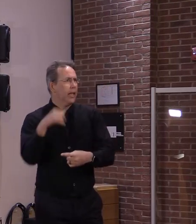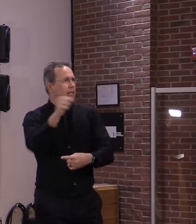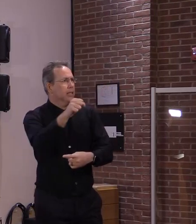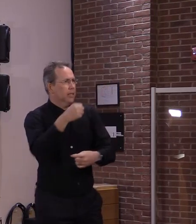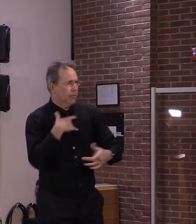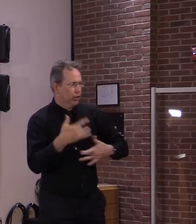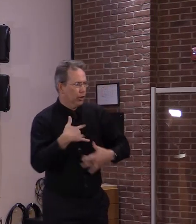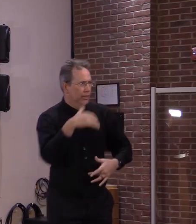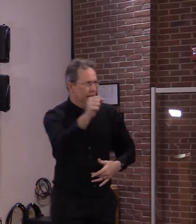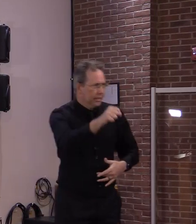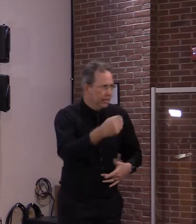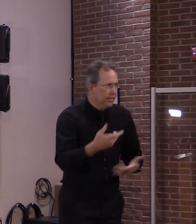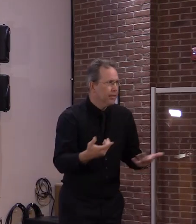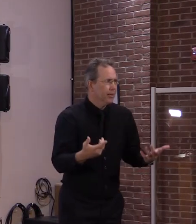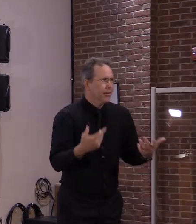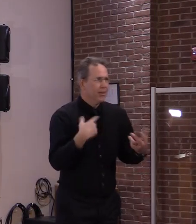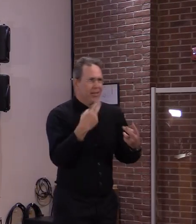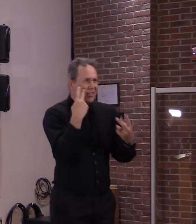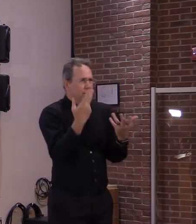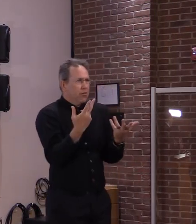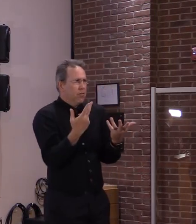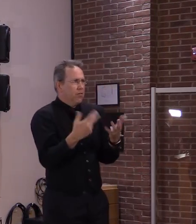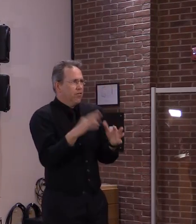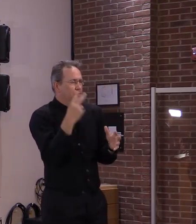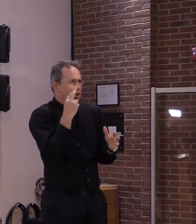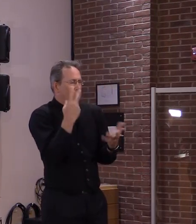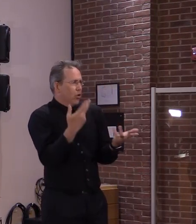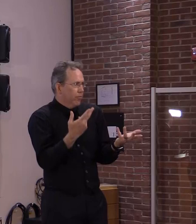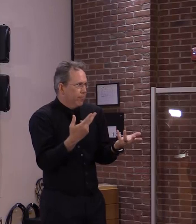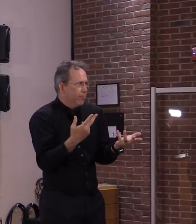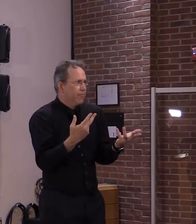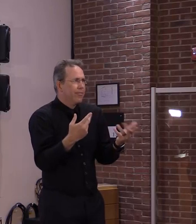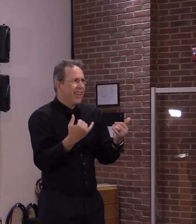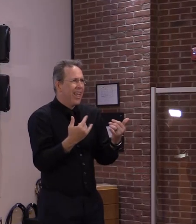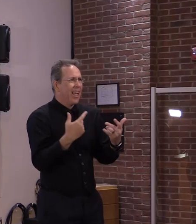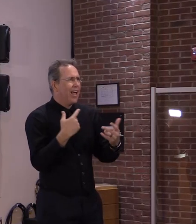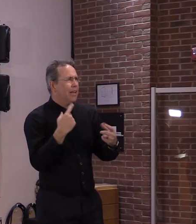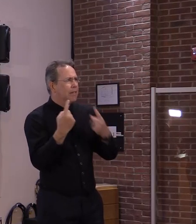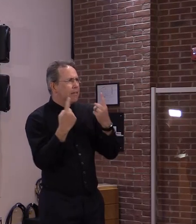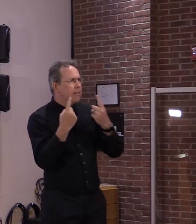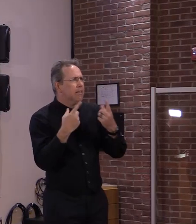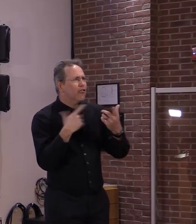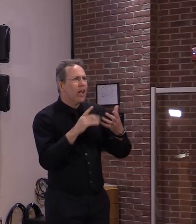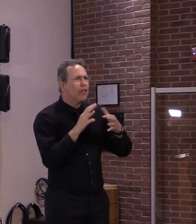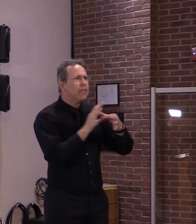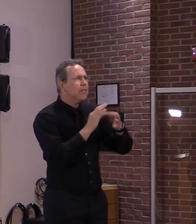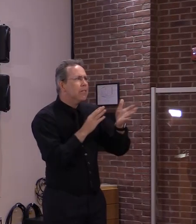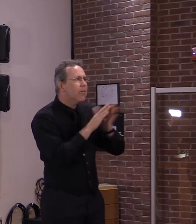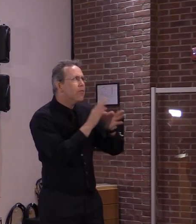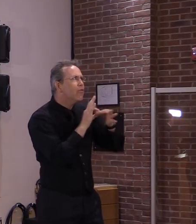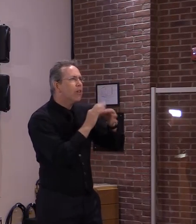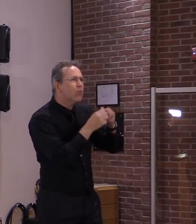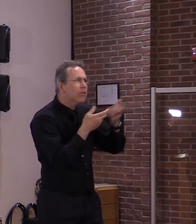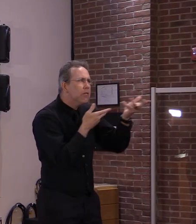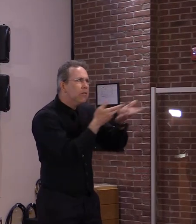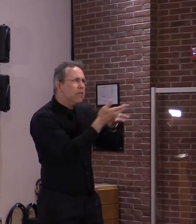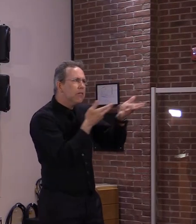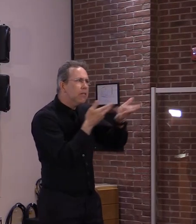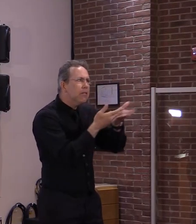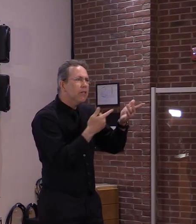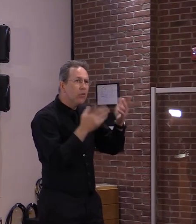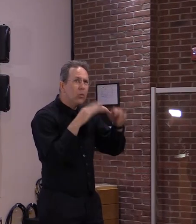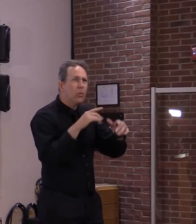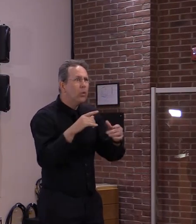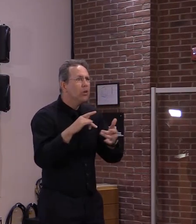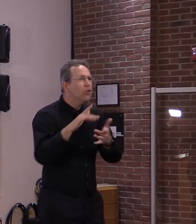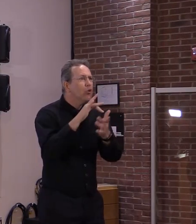economy. You know, we enjoy a good amount of tourism from Quebec in particular